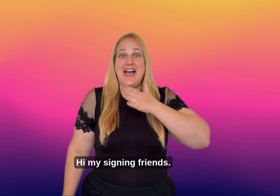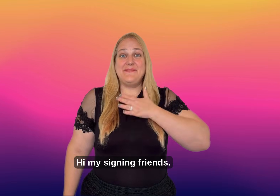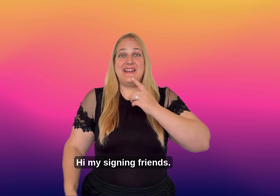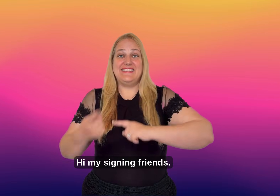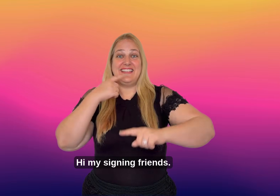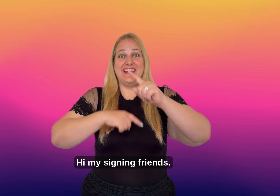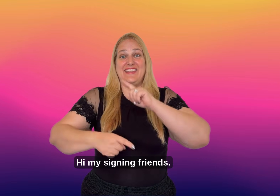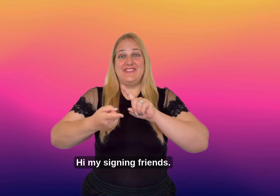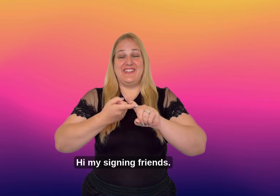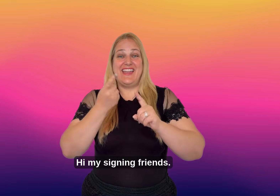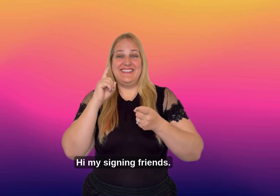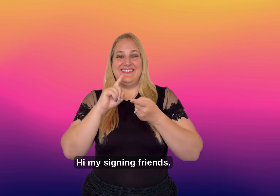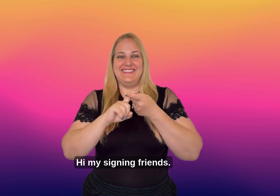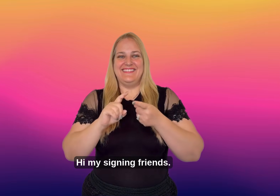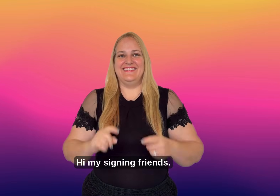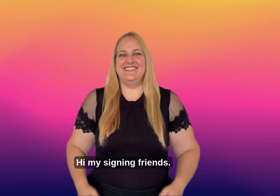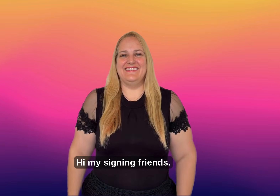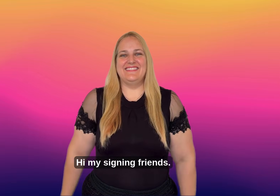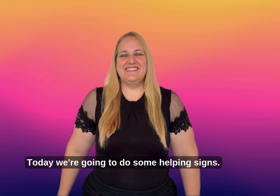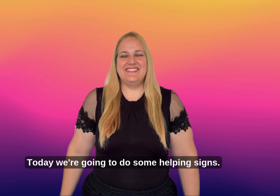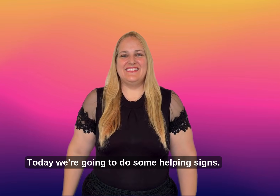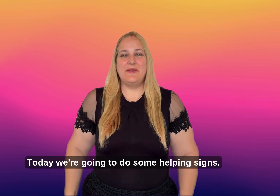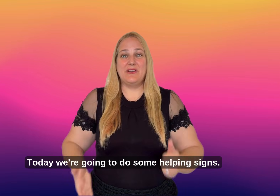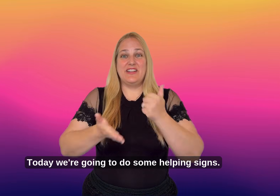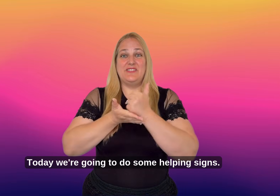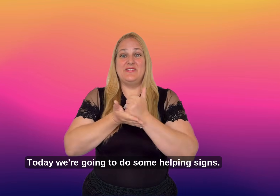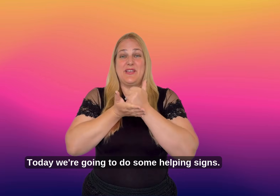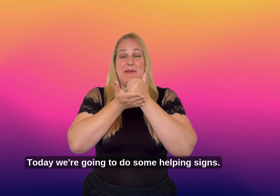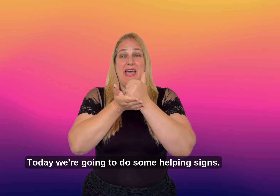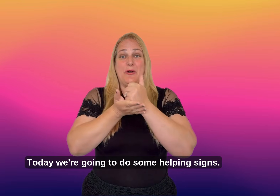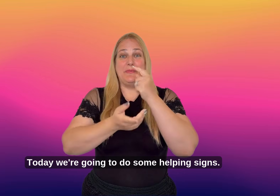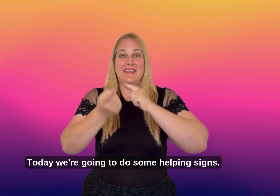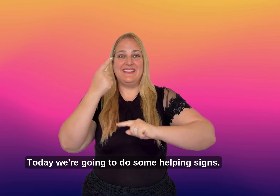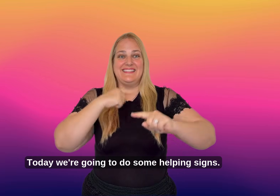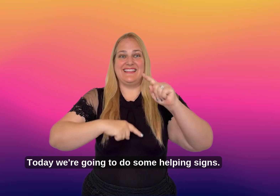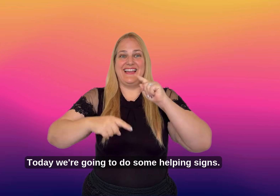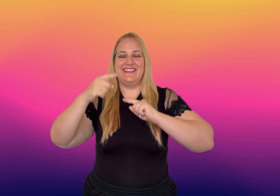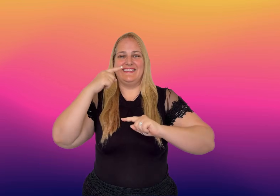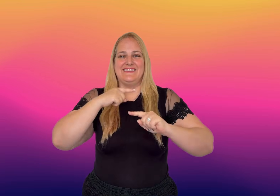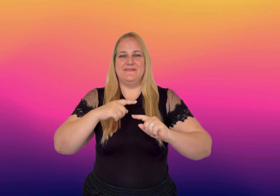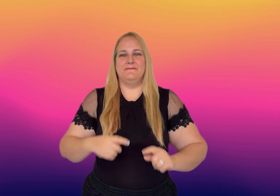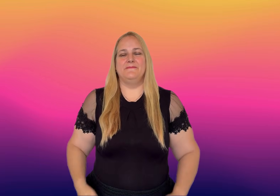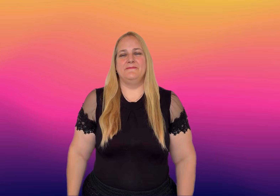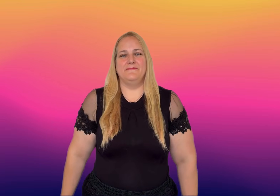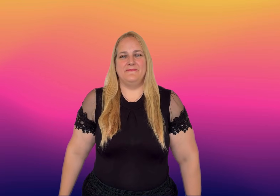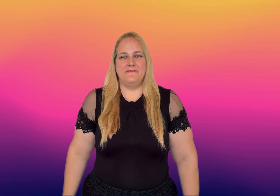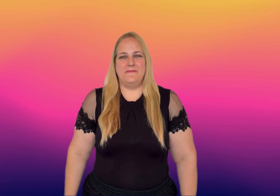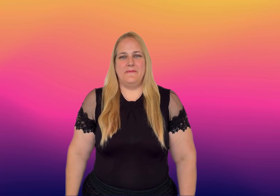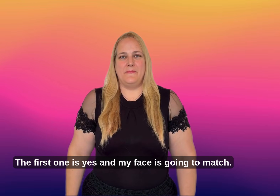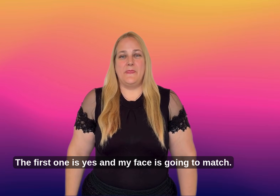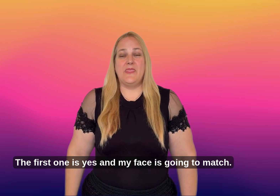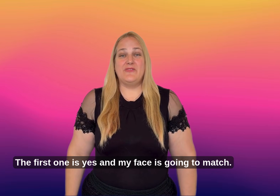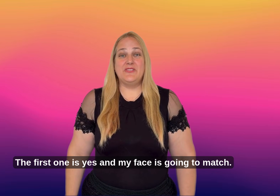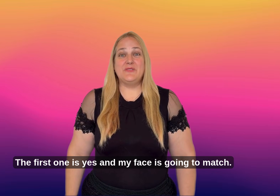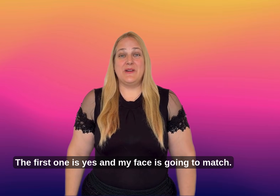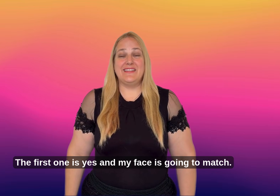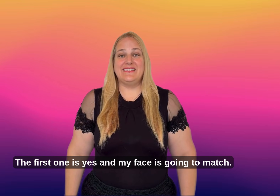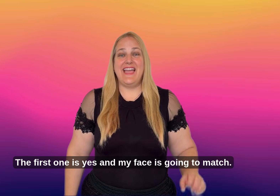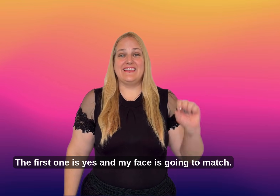Hi, my signing friends. Today we're going to do some helping signs. The first one is